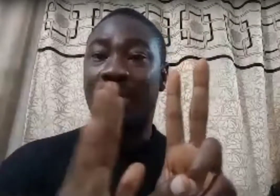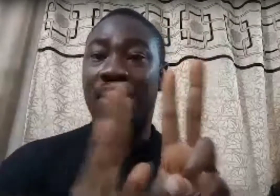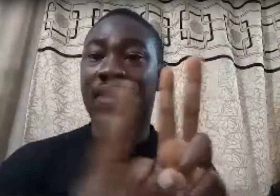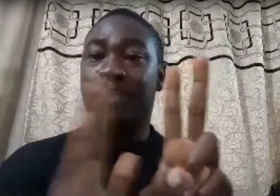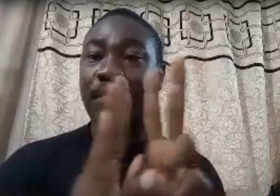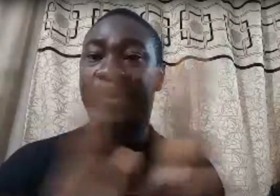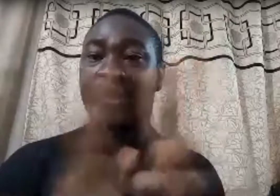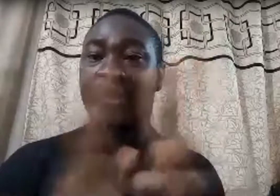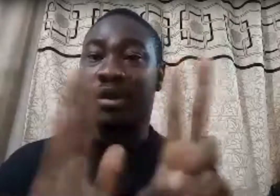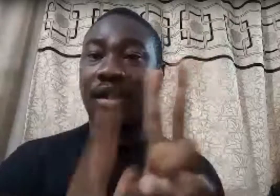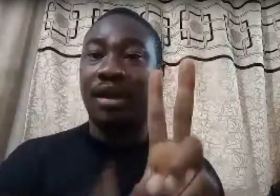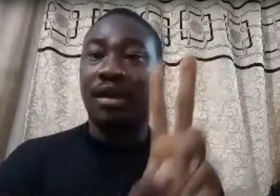22.